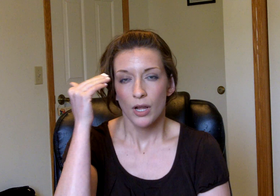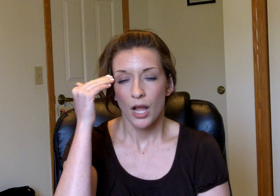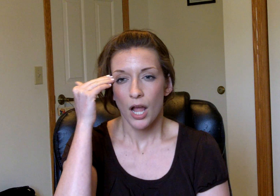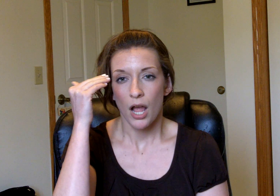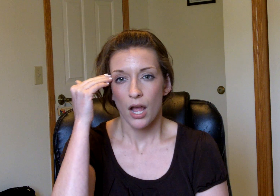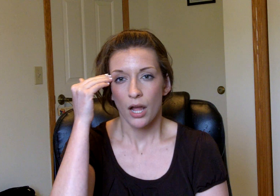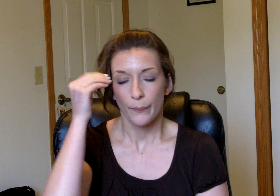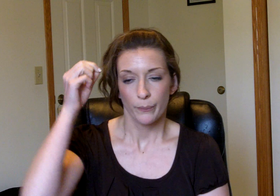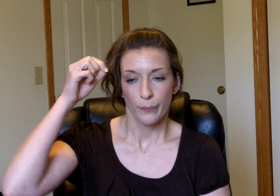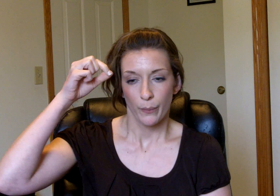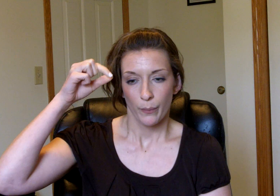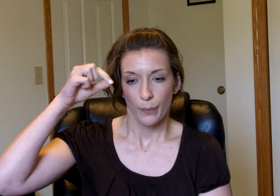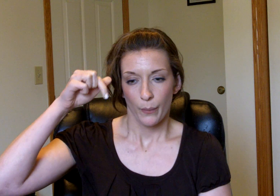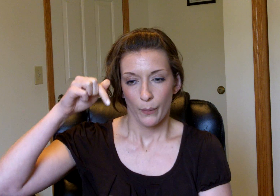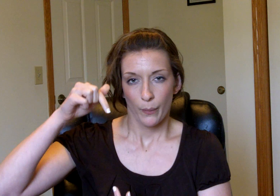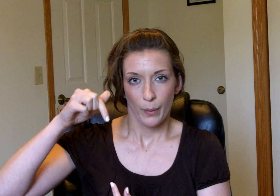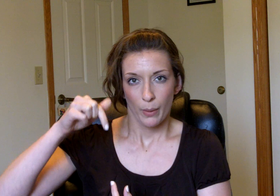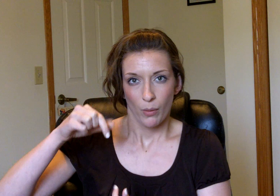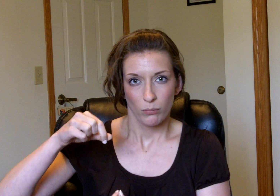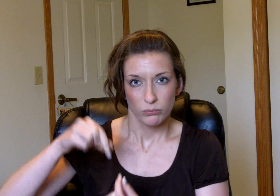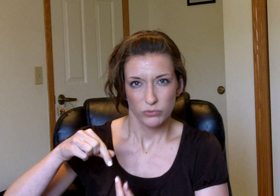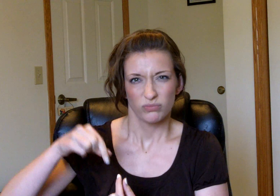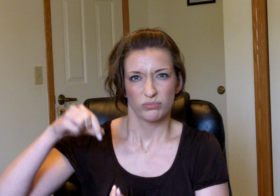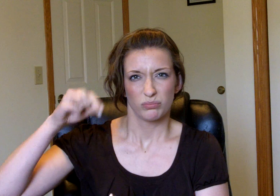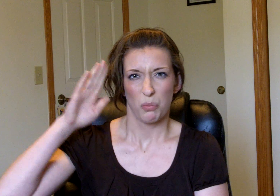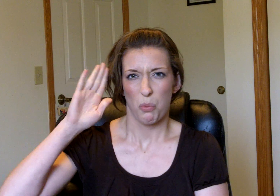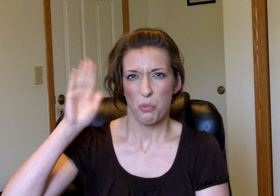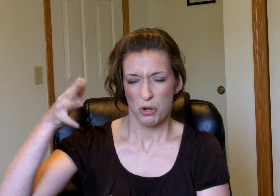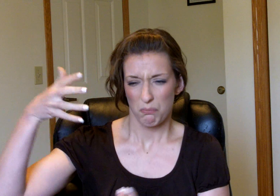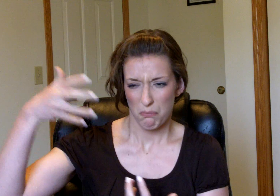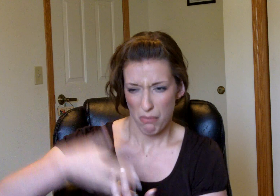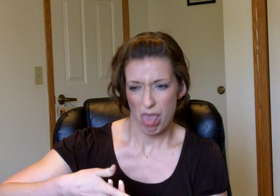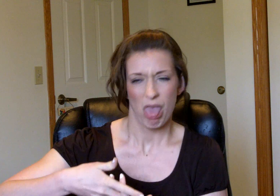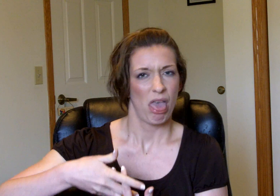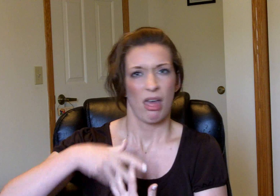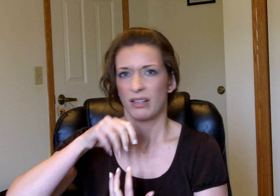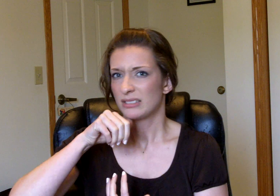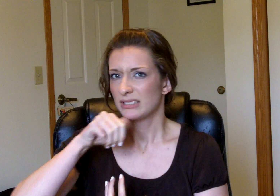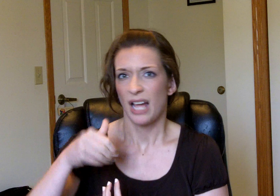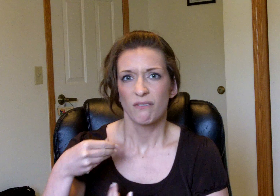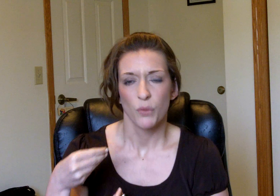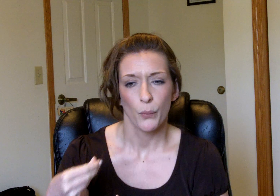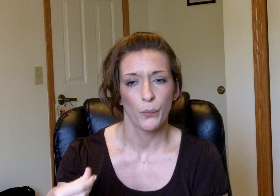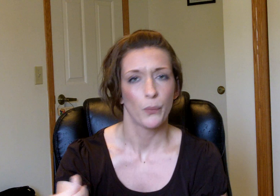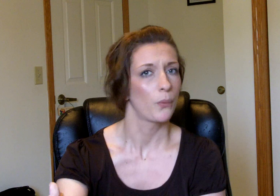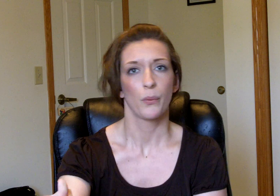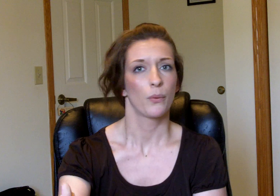we would not have normal flow of impulses, and our nervous system wouldn't work the way we know it should.